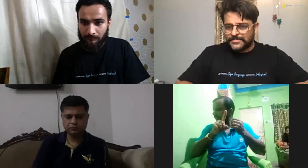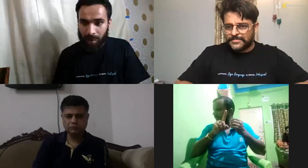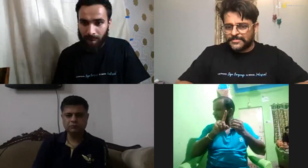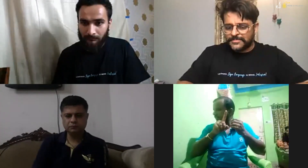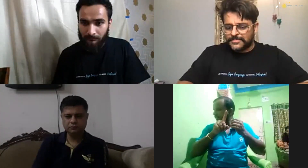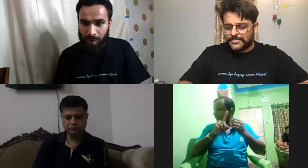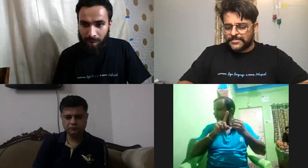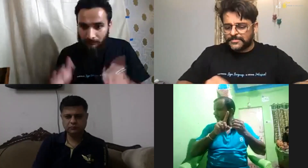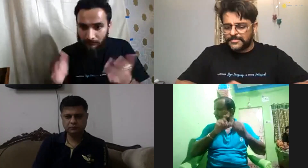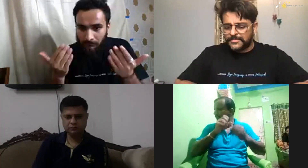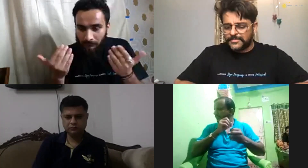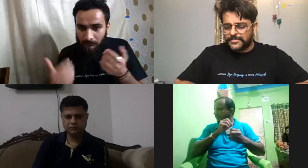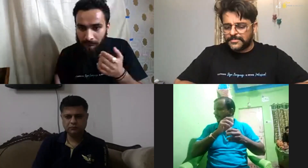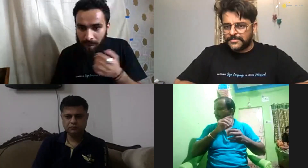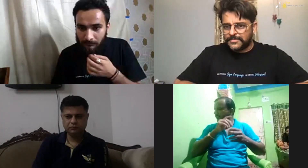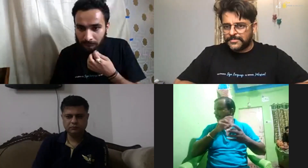there's another one I'm forgetting.